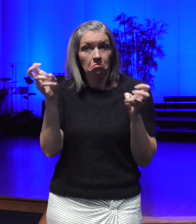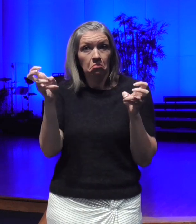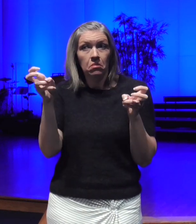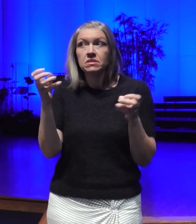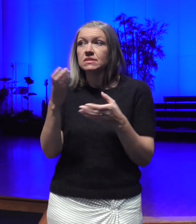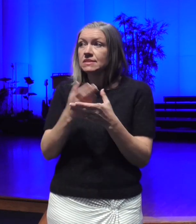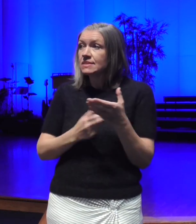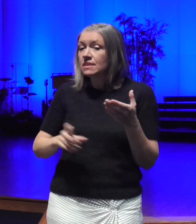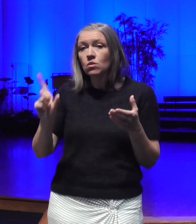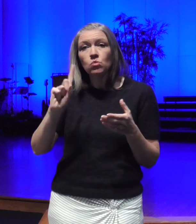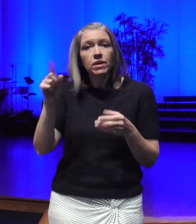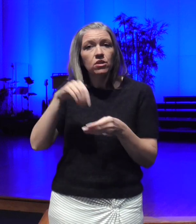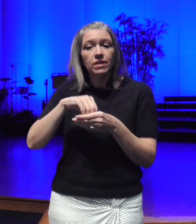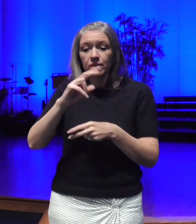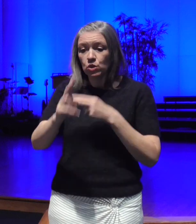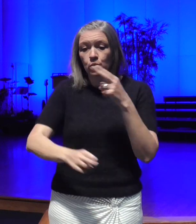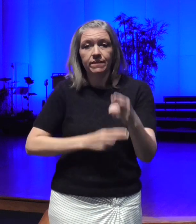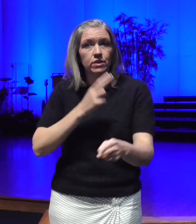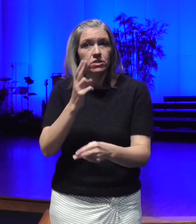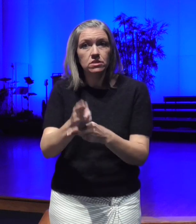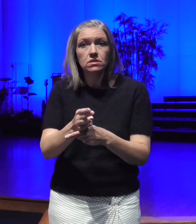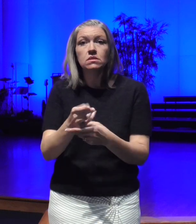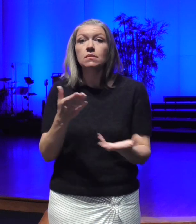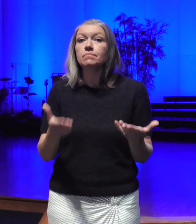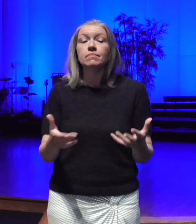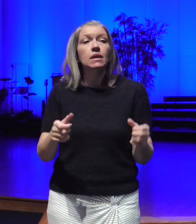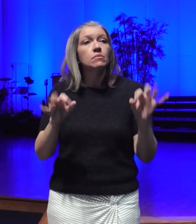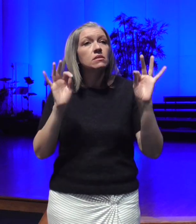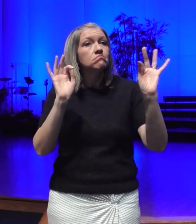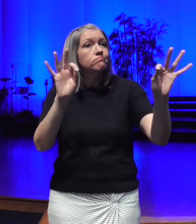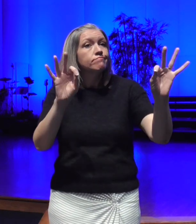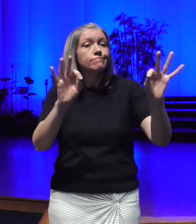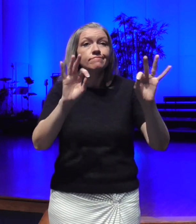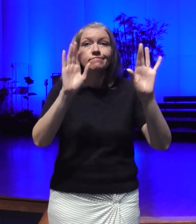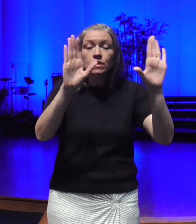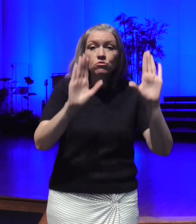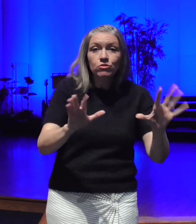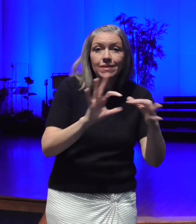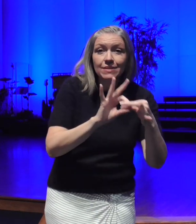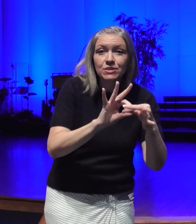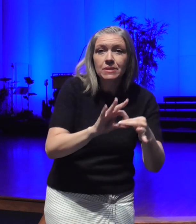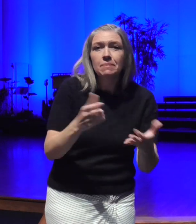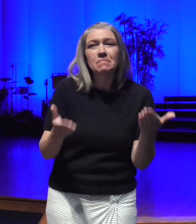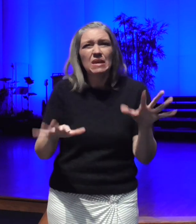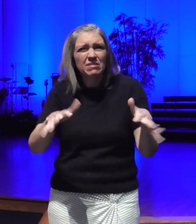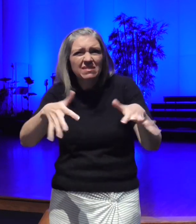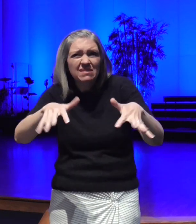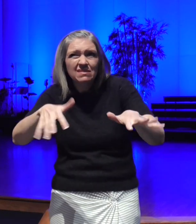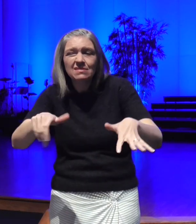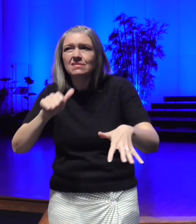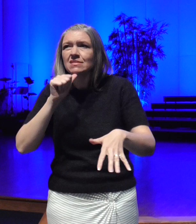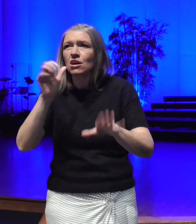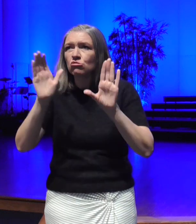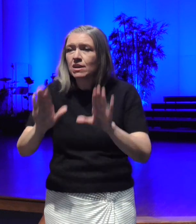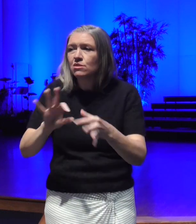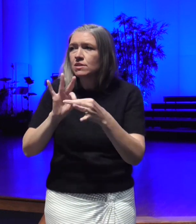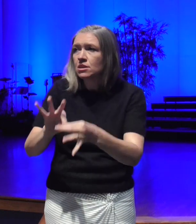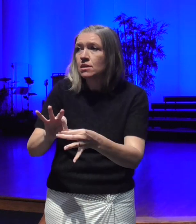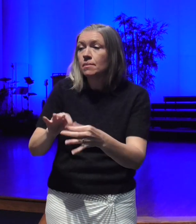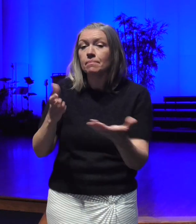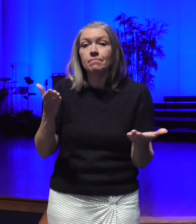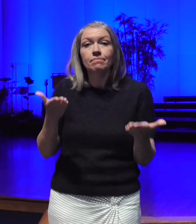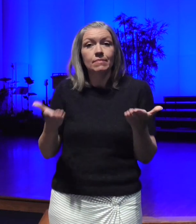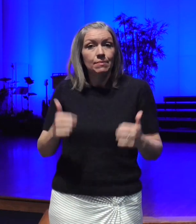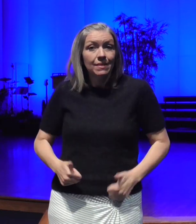She's somewhere in this universe, and you may have had a great relationship or not so great relationship. She may be on this plane of existence, may have been